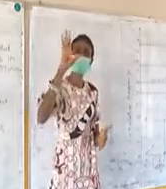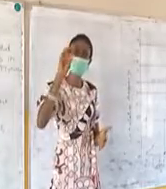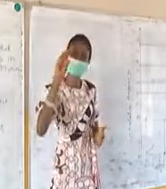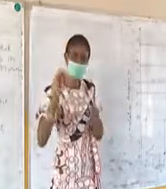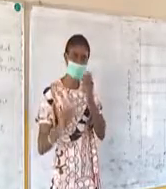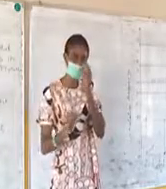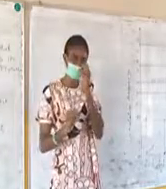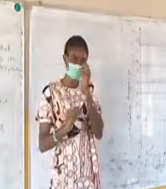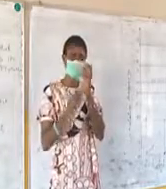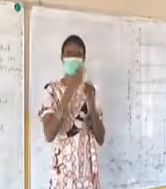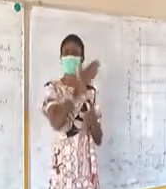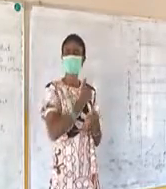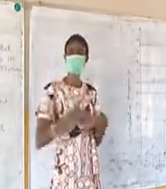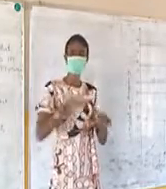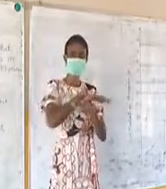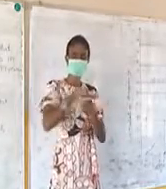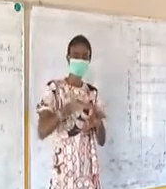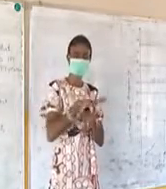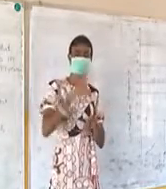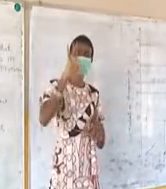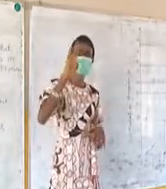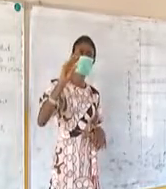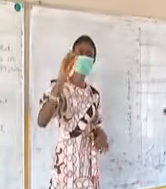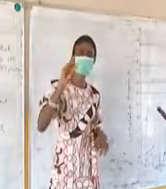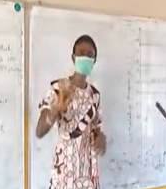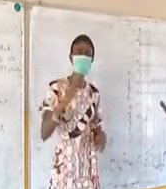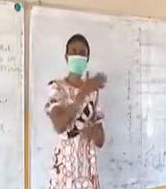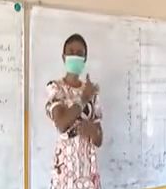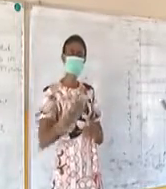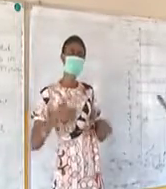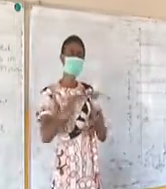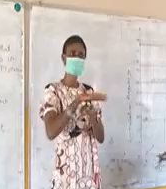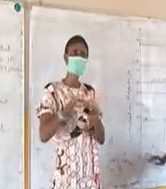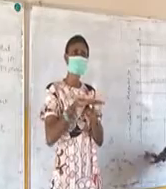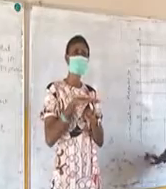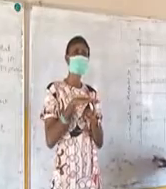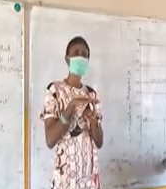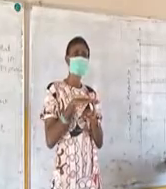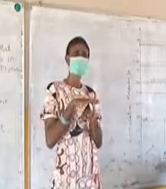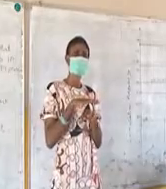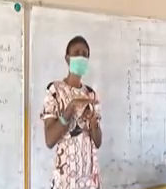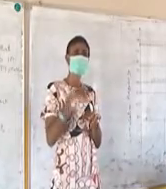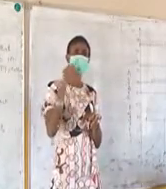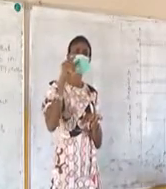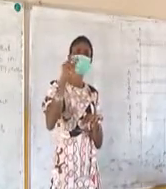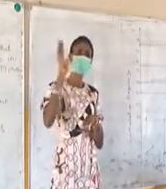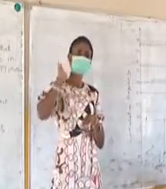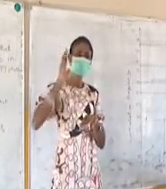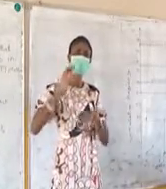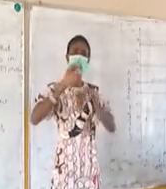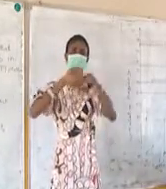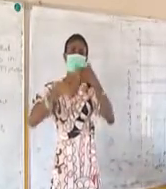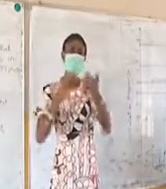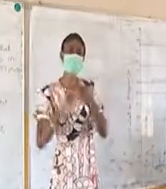least 70. That is 70 and above. You go to the Asuss, the upper